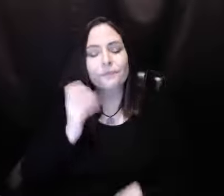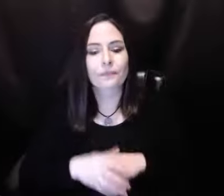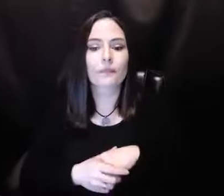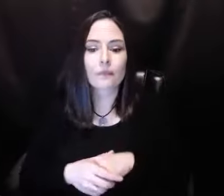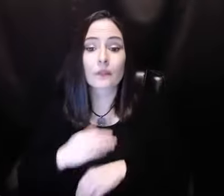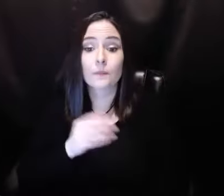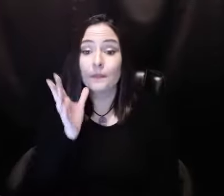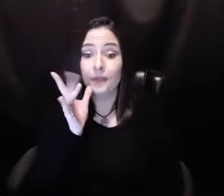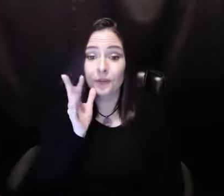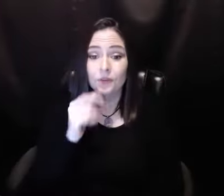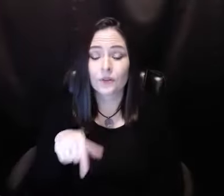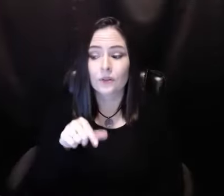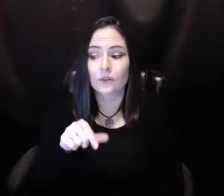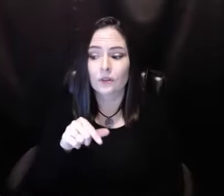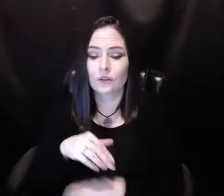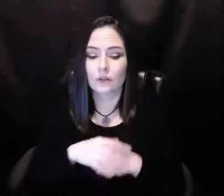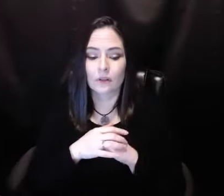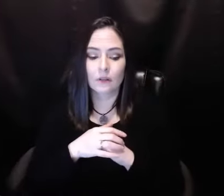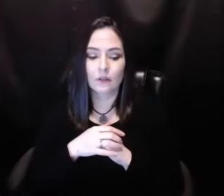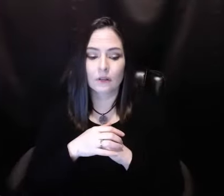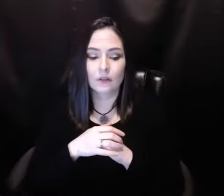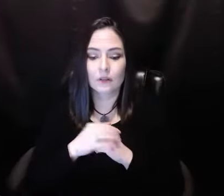home. My mother